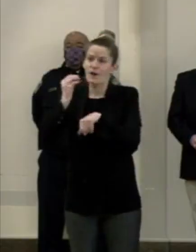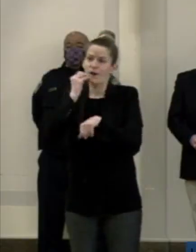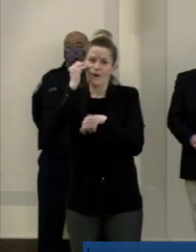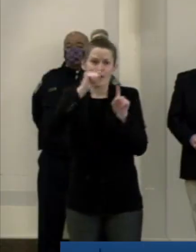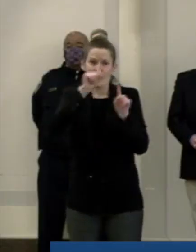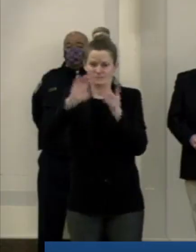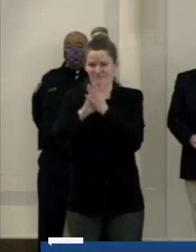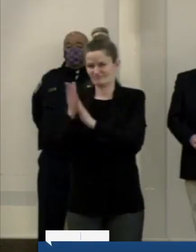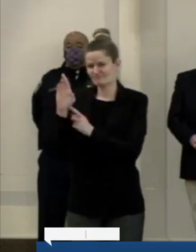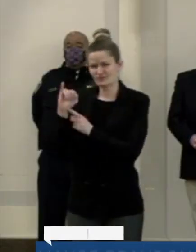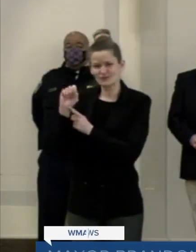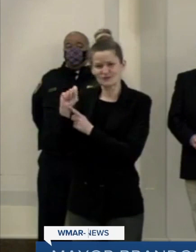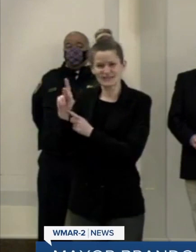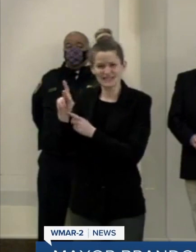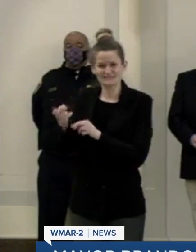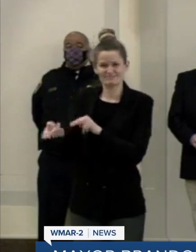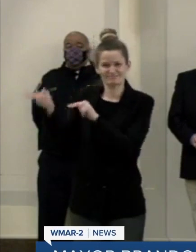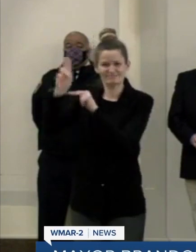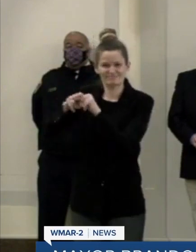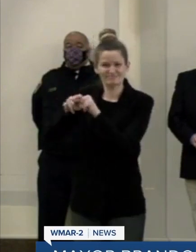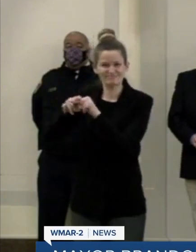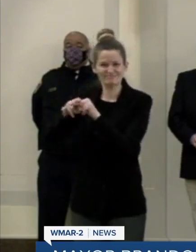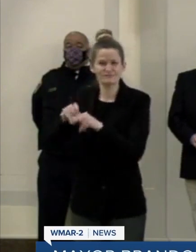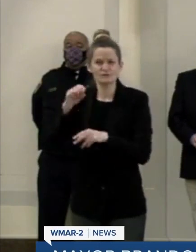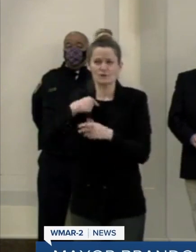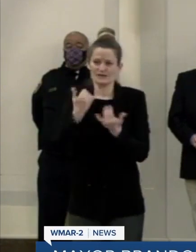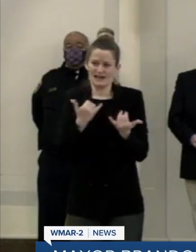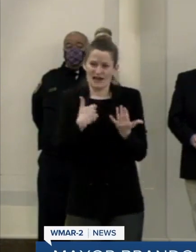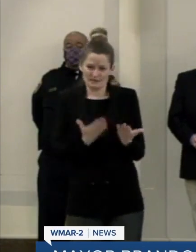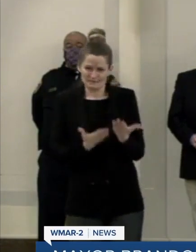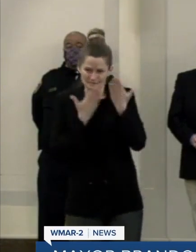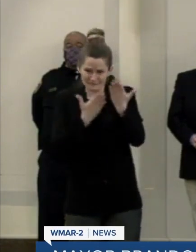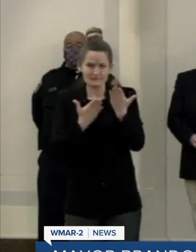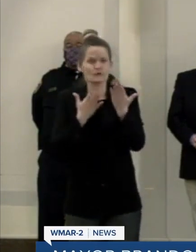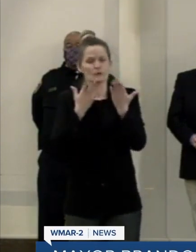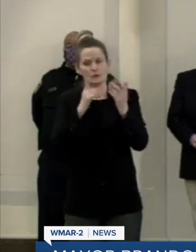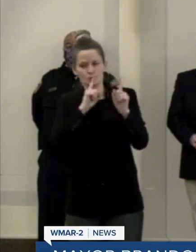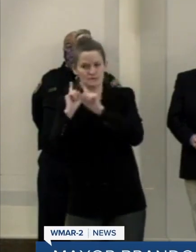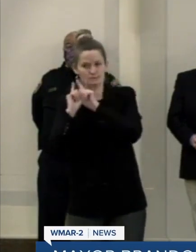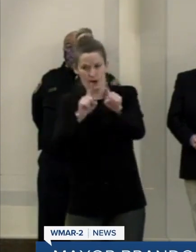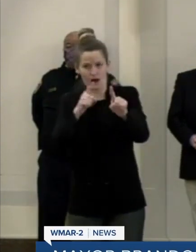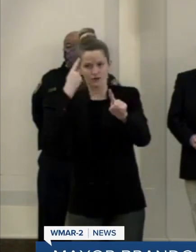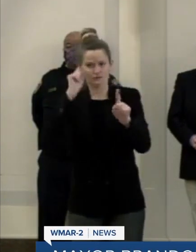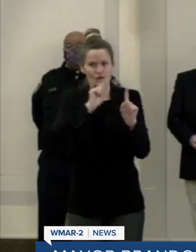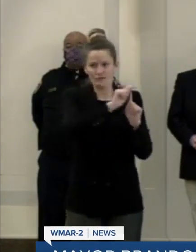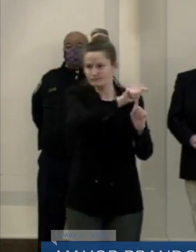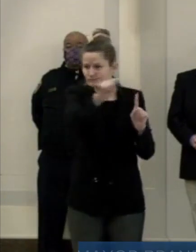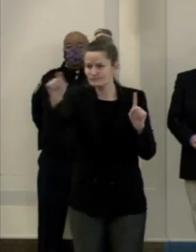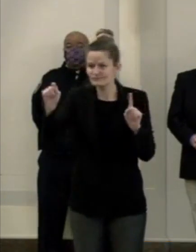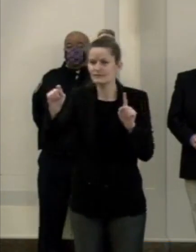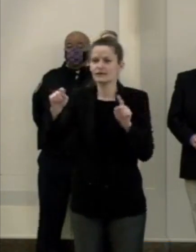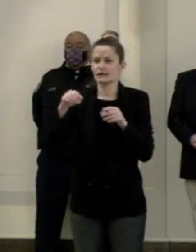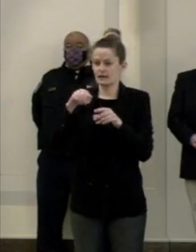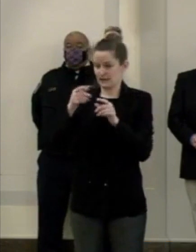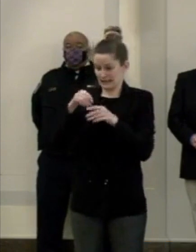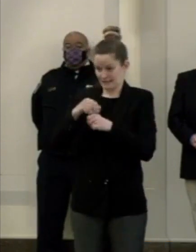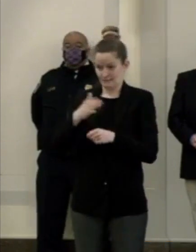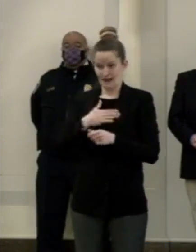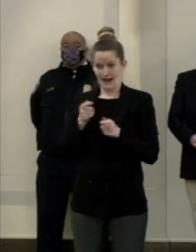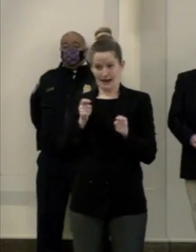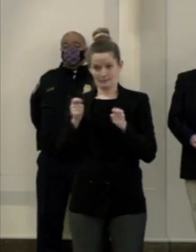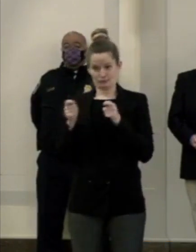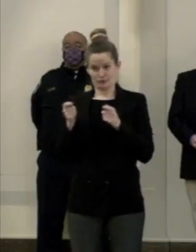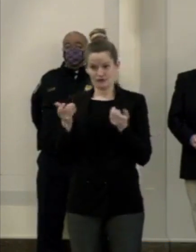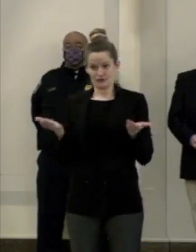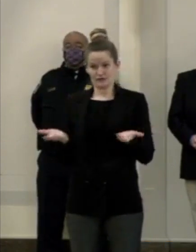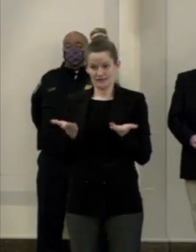am issuing the following directive to all, and I do mean all, members of my administration. Within the next 30 days,